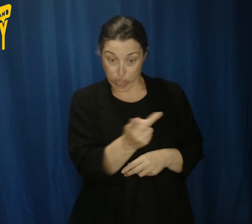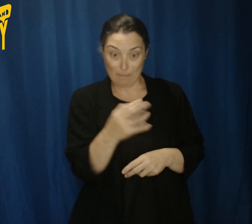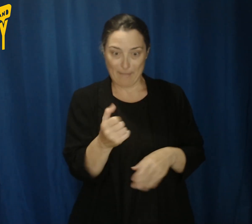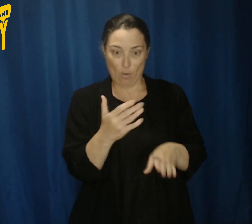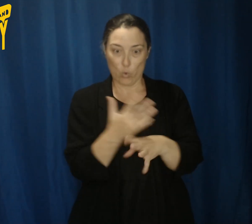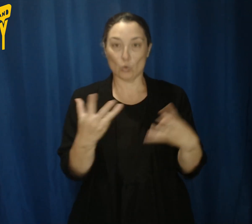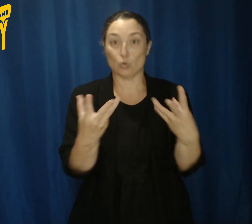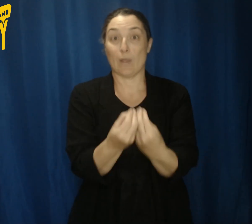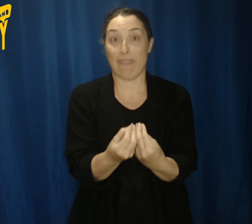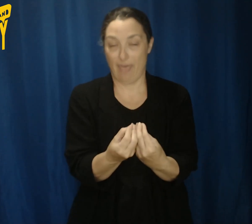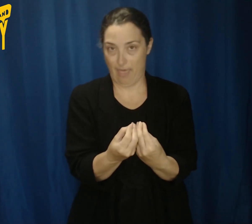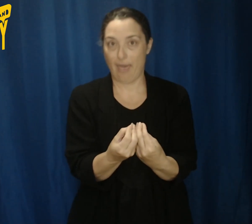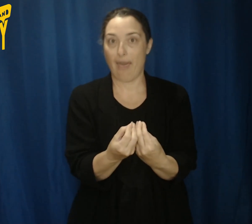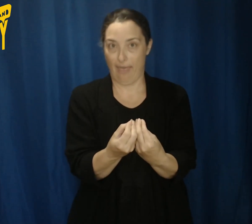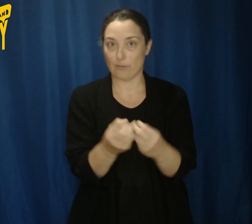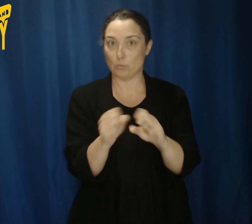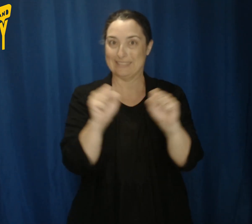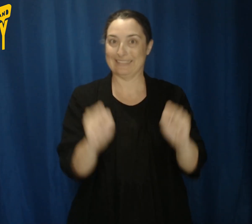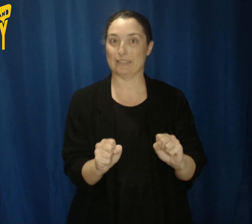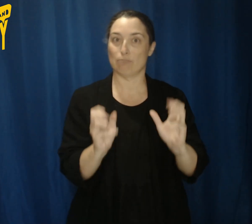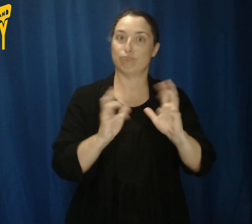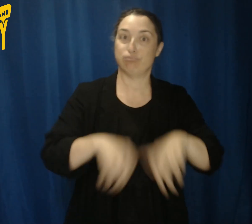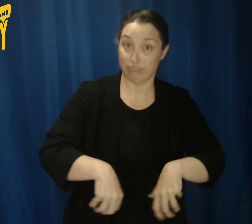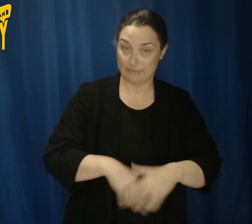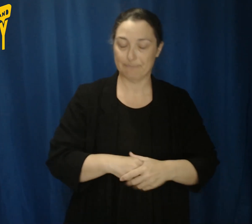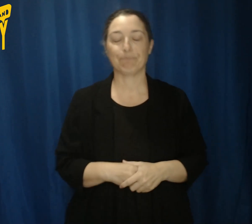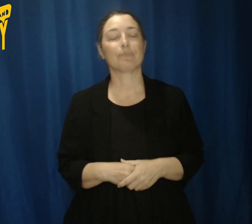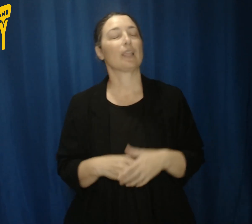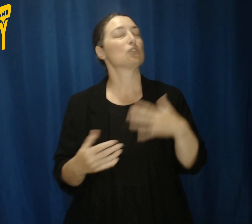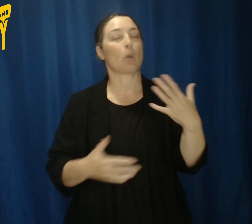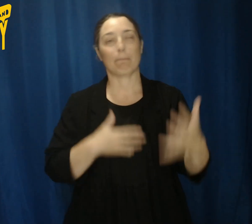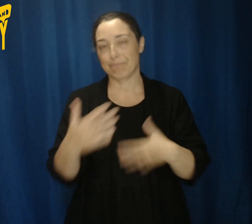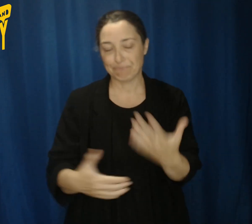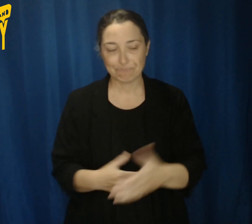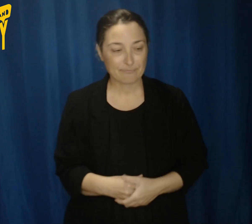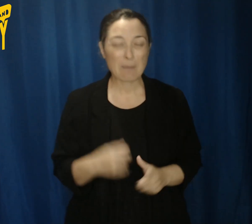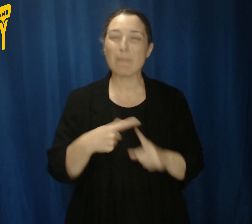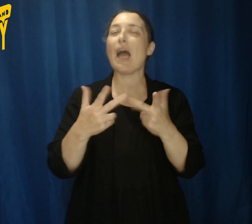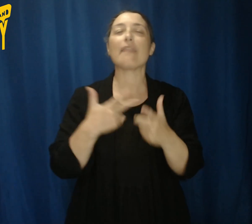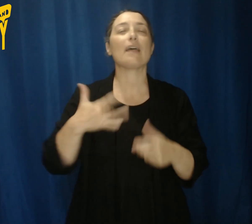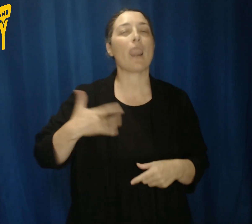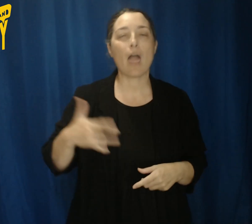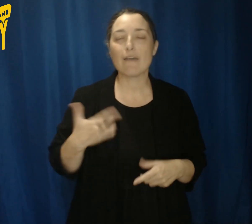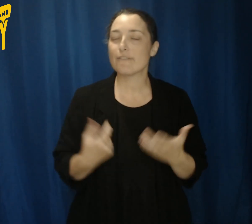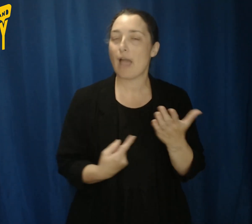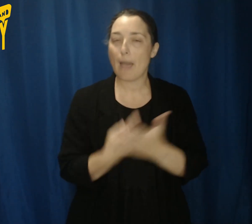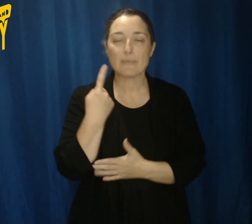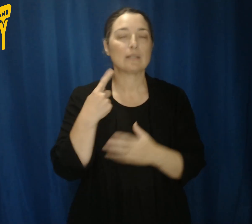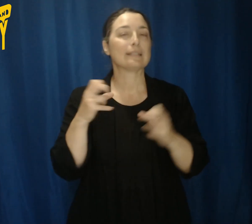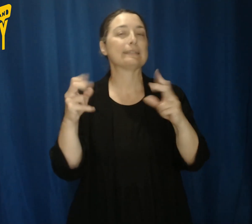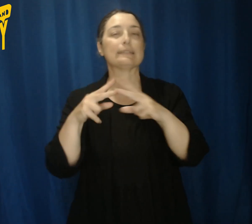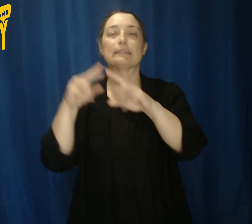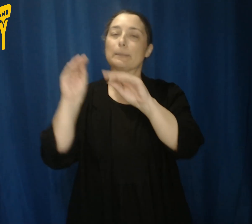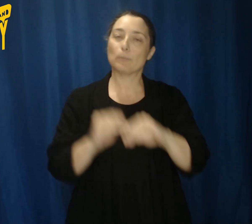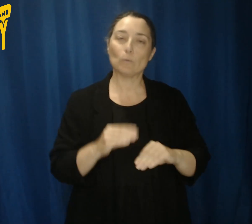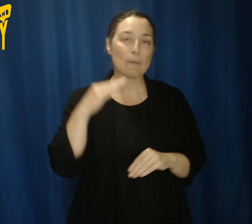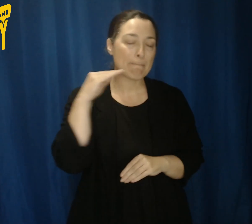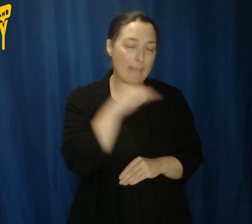And believe it or not, and so all sorts of life things happened. I moved to Melbourne, blah, blah, blah, blah, blah. And just in 2020,